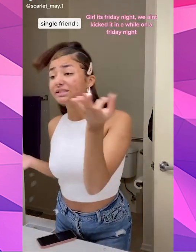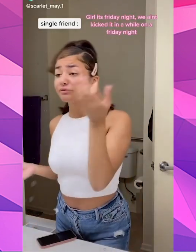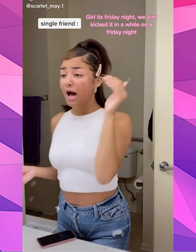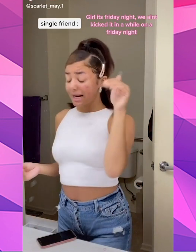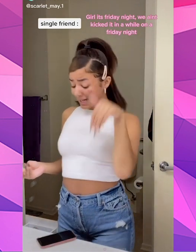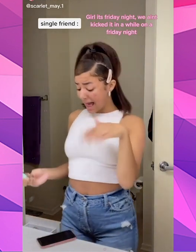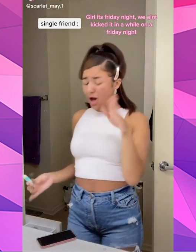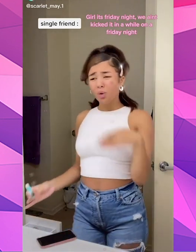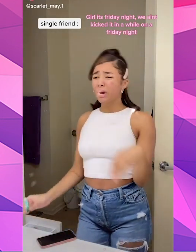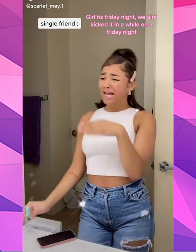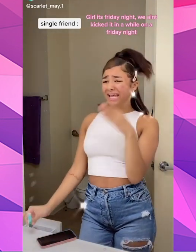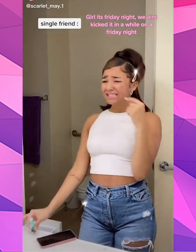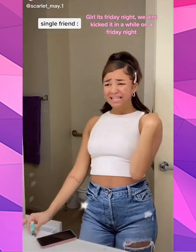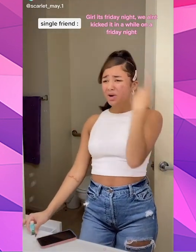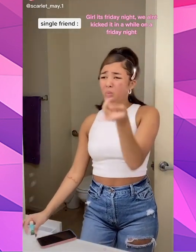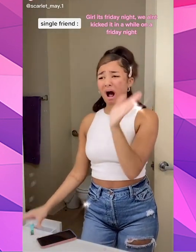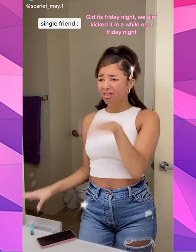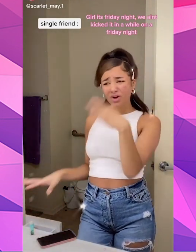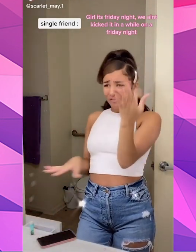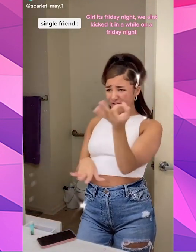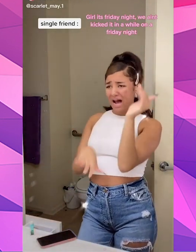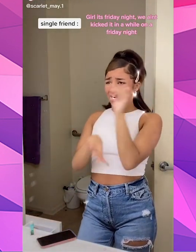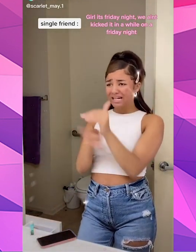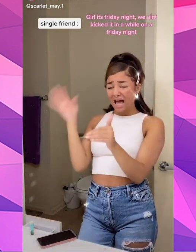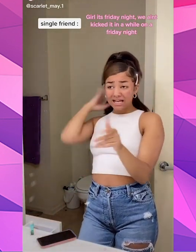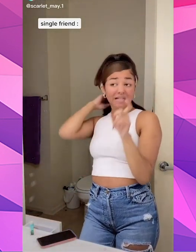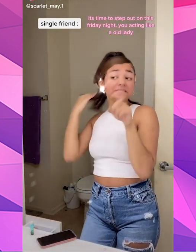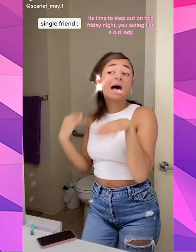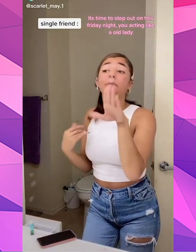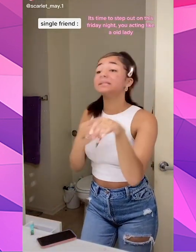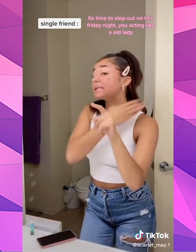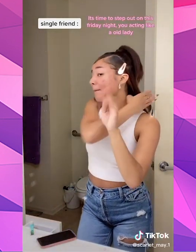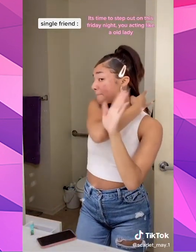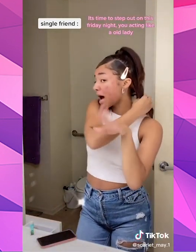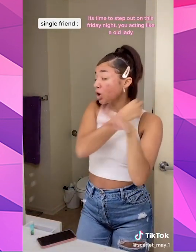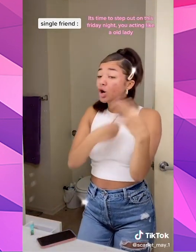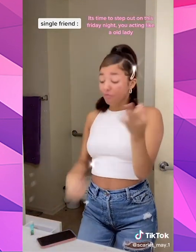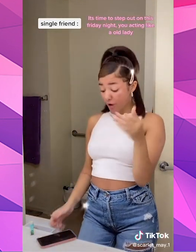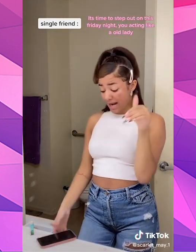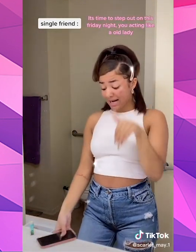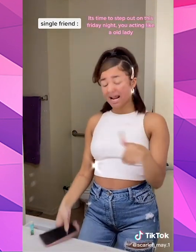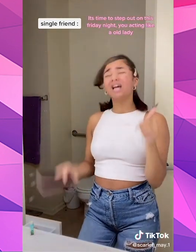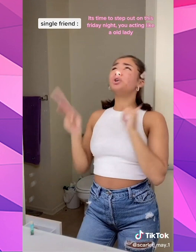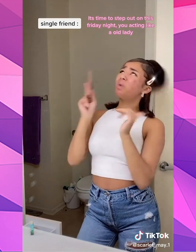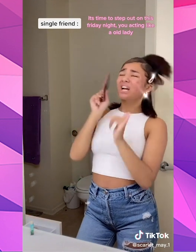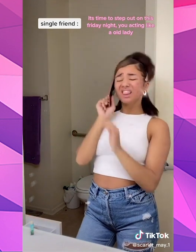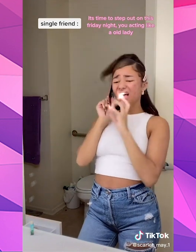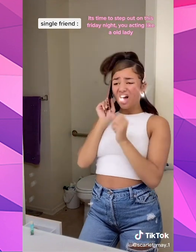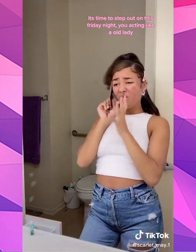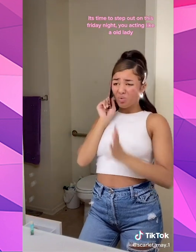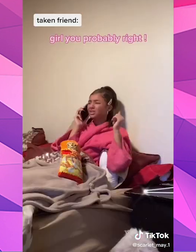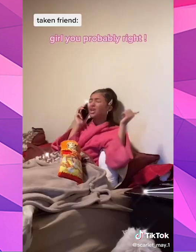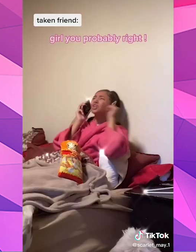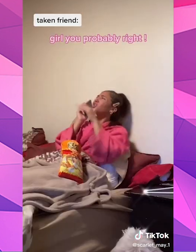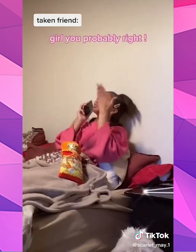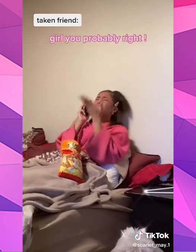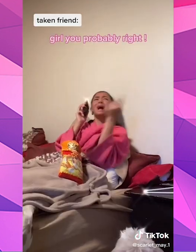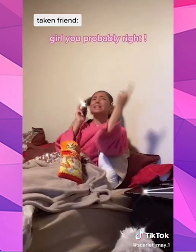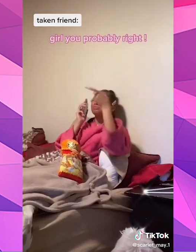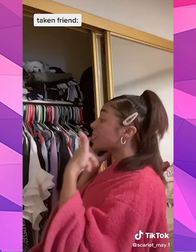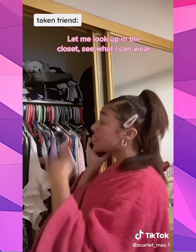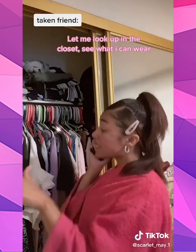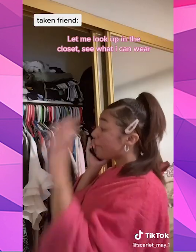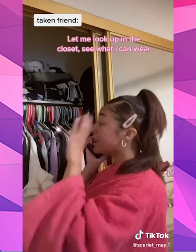Girl, it's Friday night, we ain't gettin' in the wild on a Friday night It's time to step out on this Friday night, you actin' like a Olay Girl, you